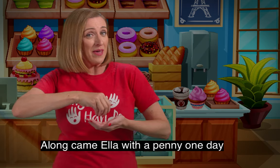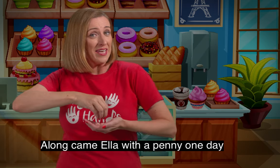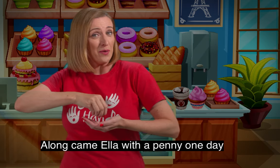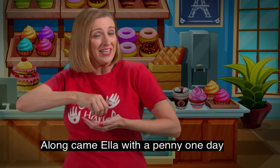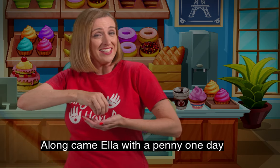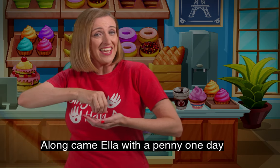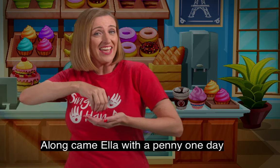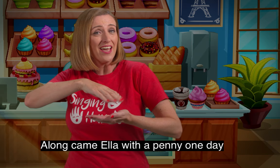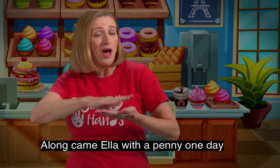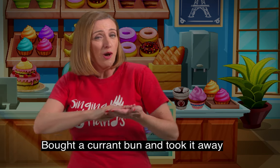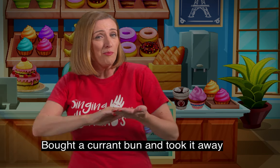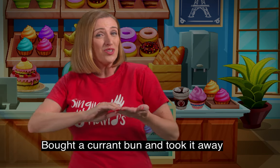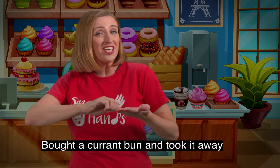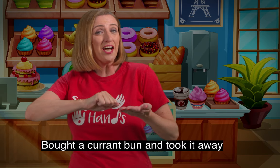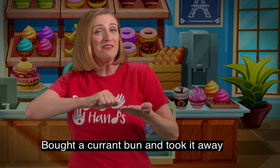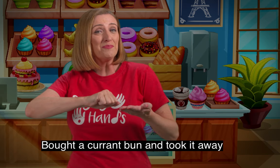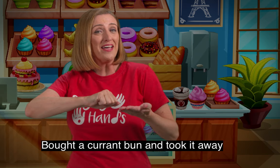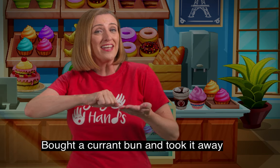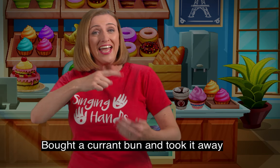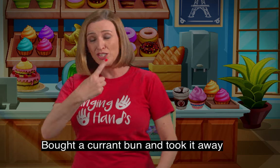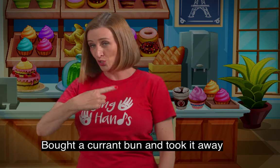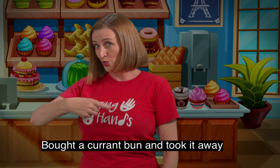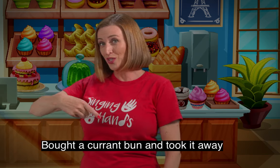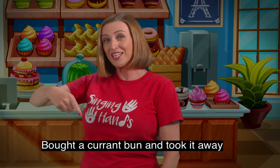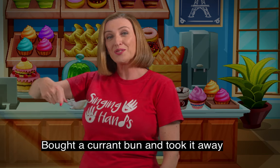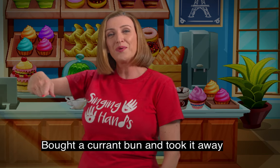penny one day, bought a currant bun and took it away.